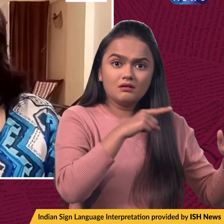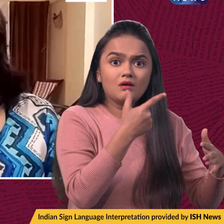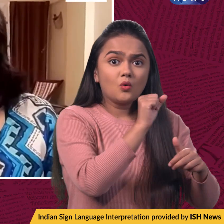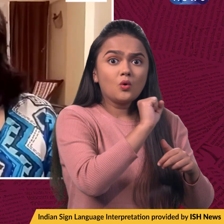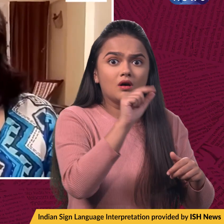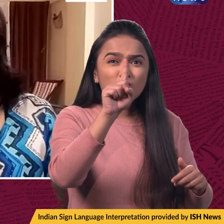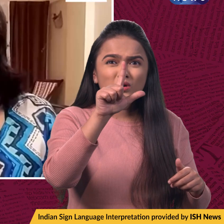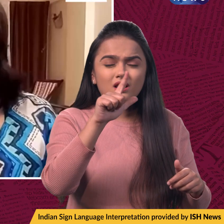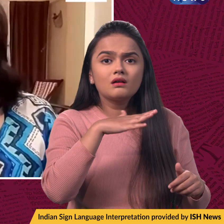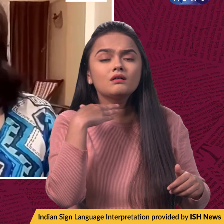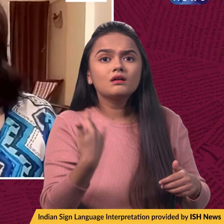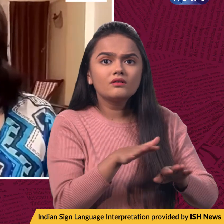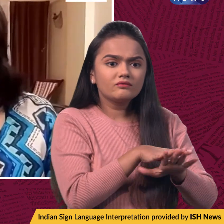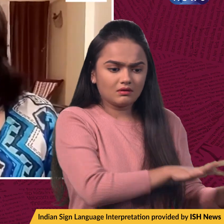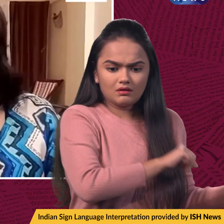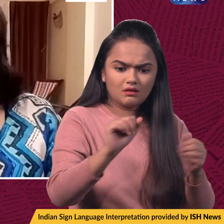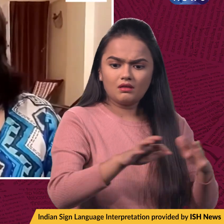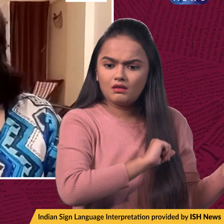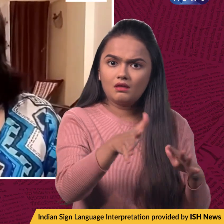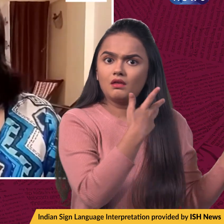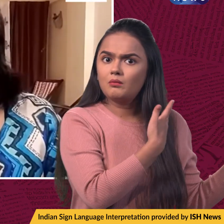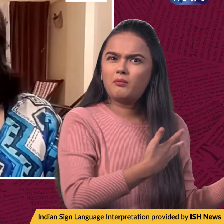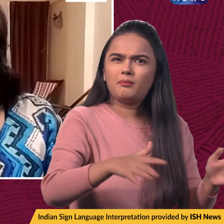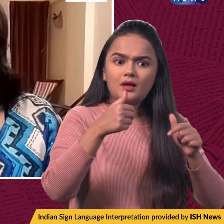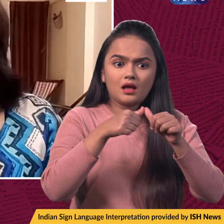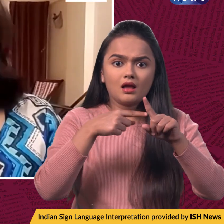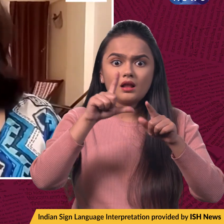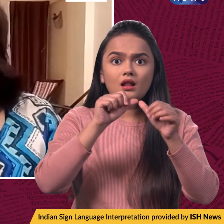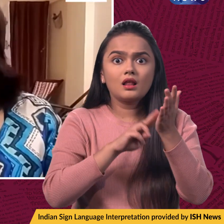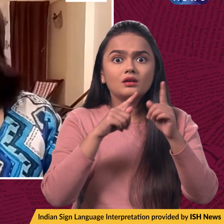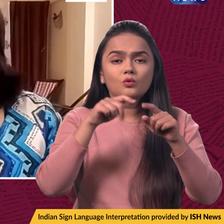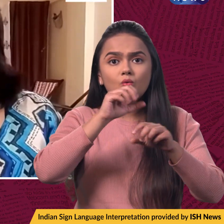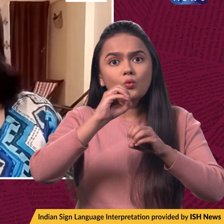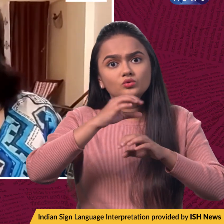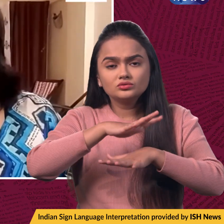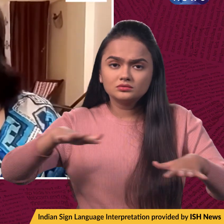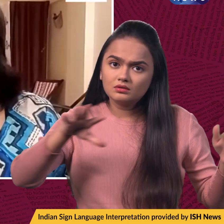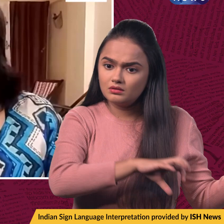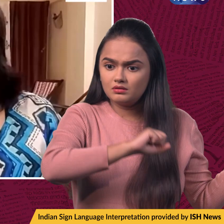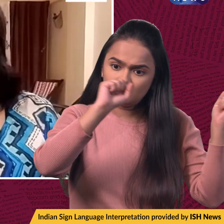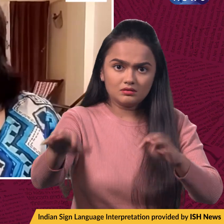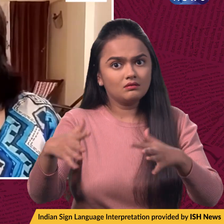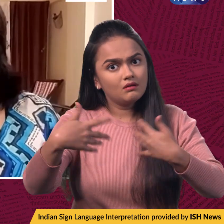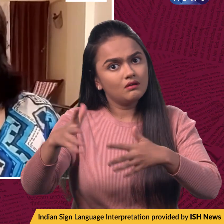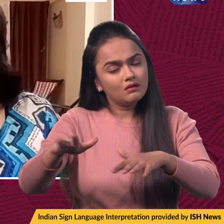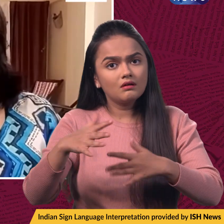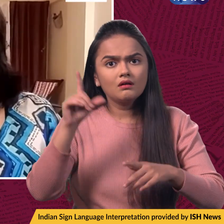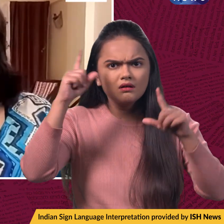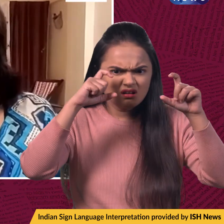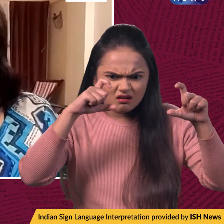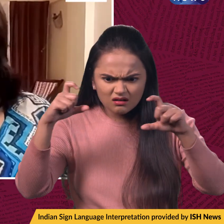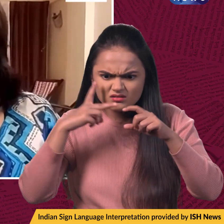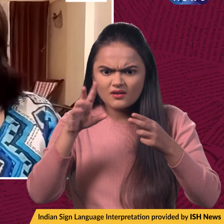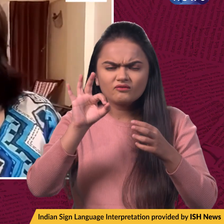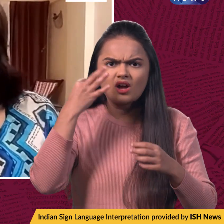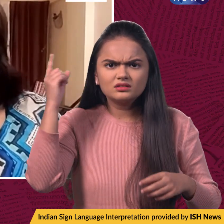shed more than 1 lakh dead fish into the Atlantic Ocean of France. Now, France's maritime minister called the images